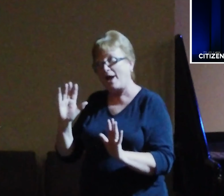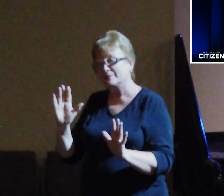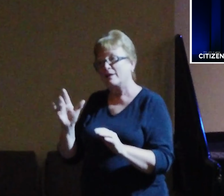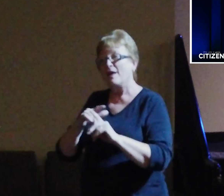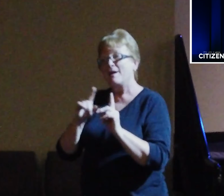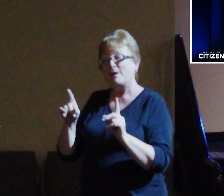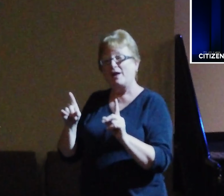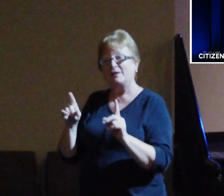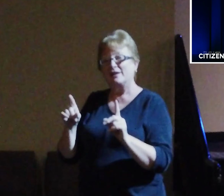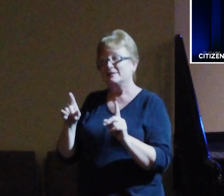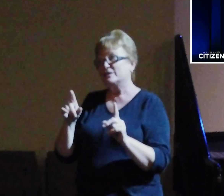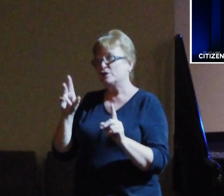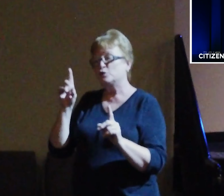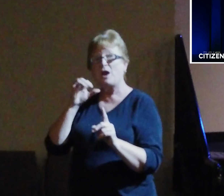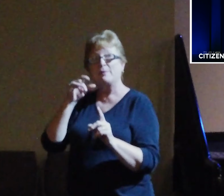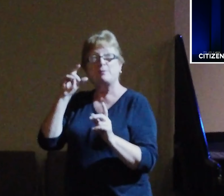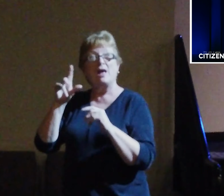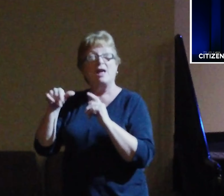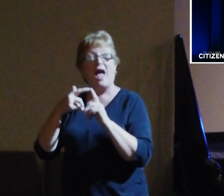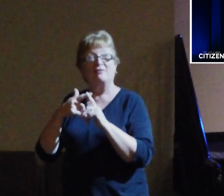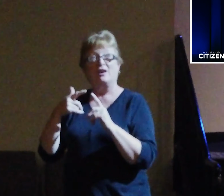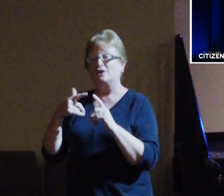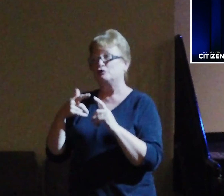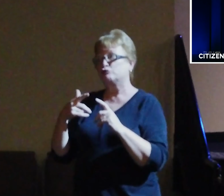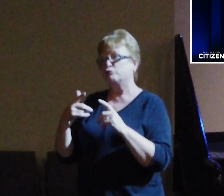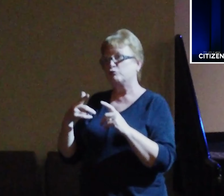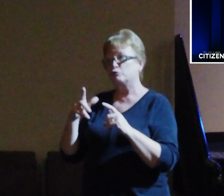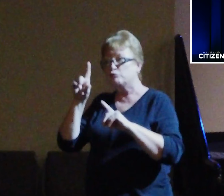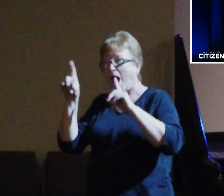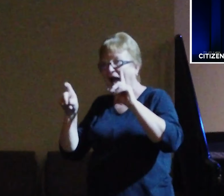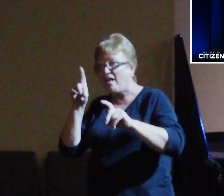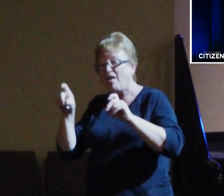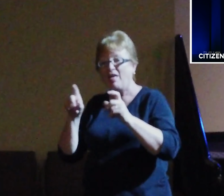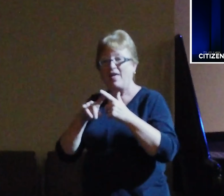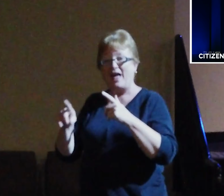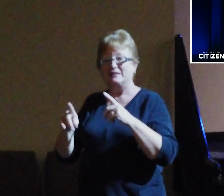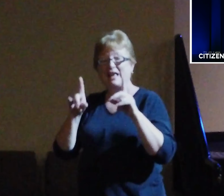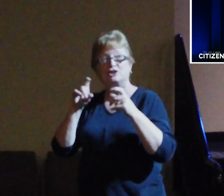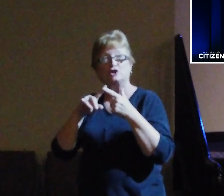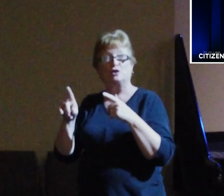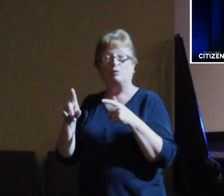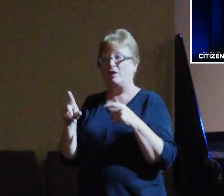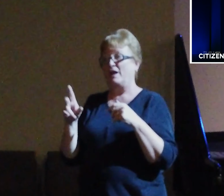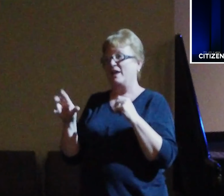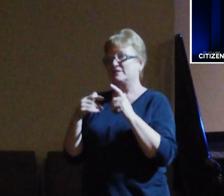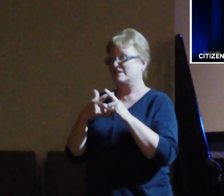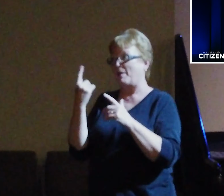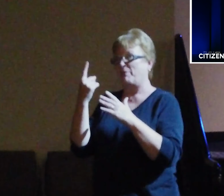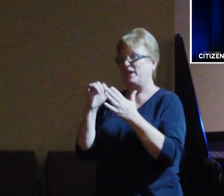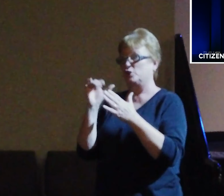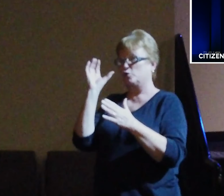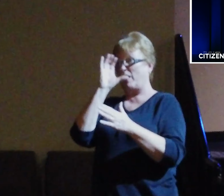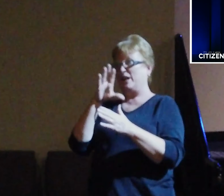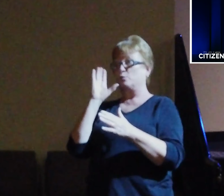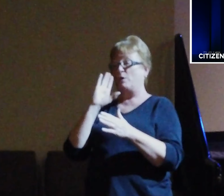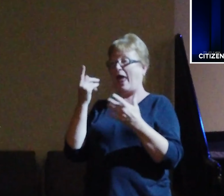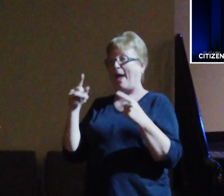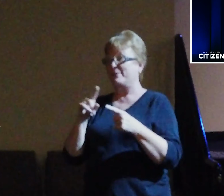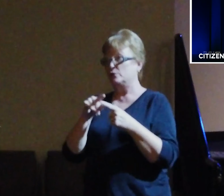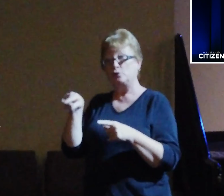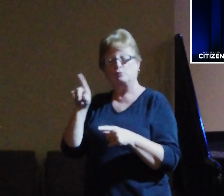do not be surprised at the fiery trial when it comes upon you to test you, as though something strange were happening to you.